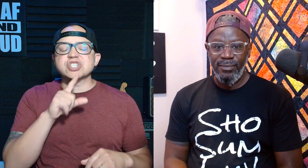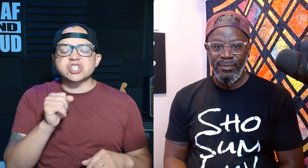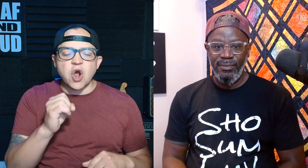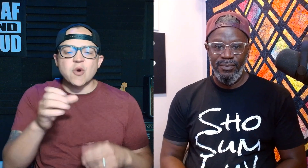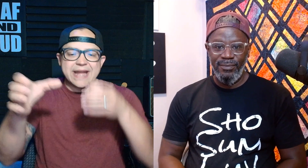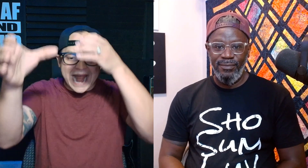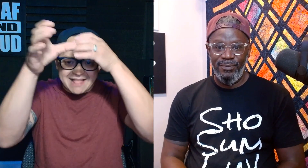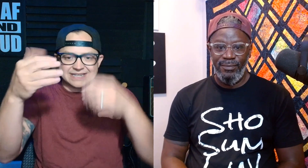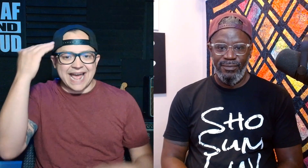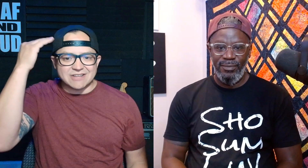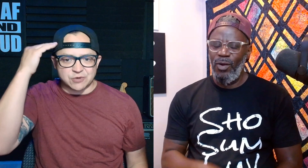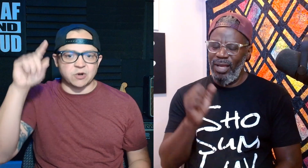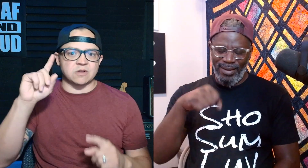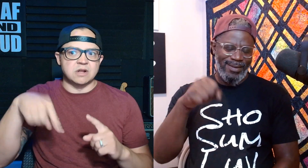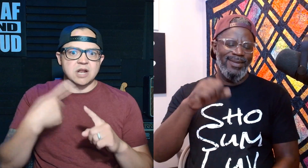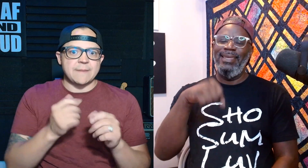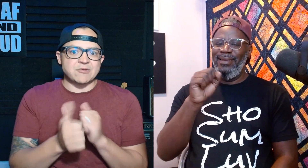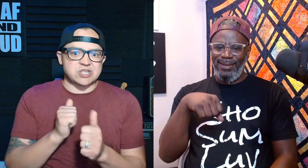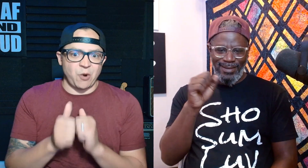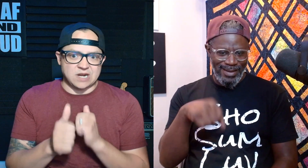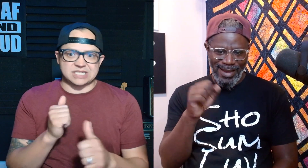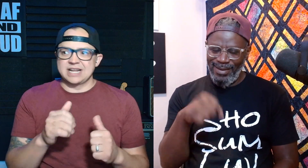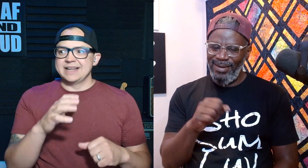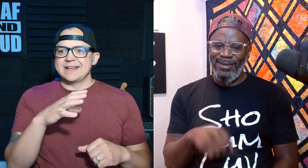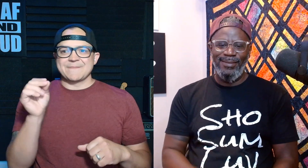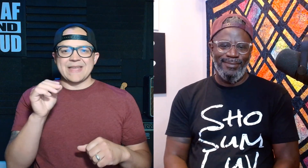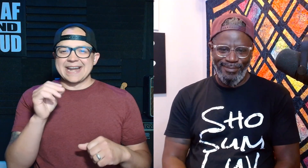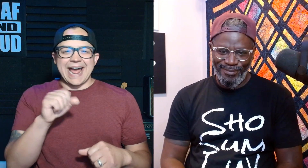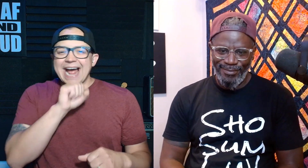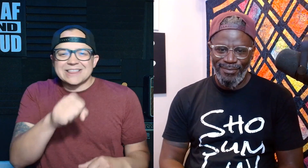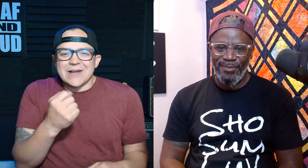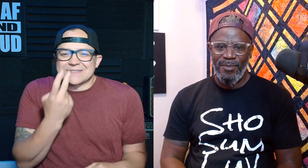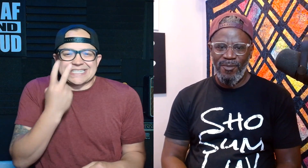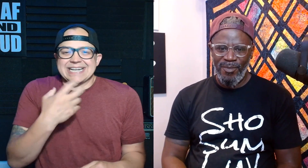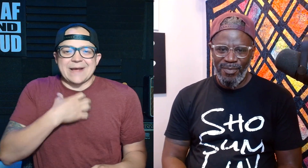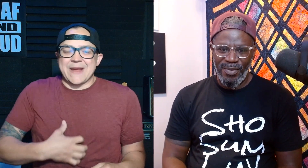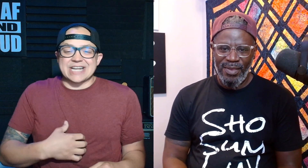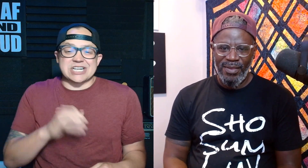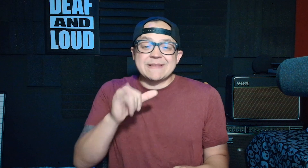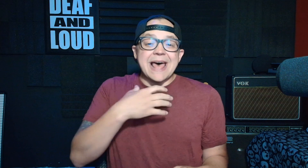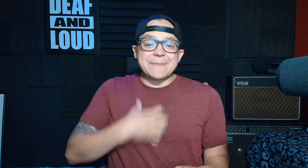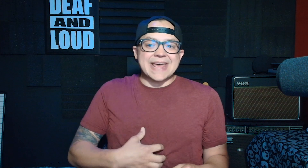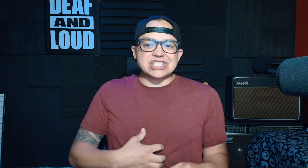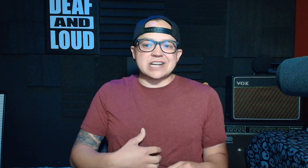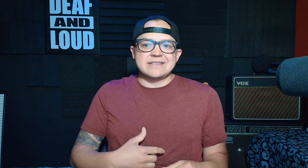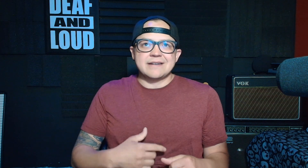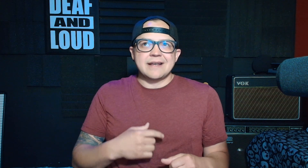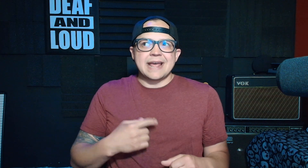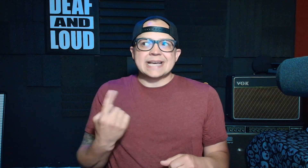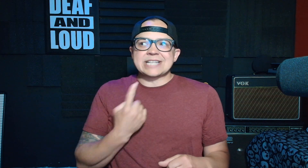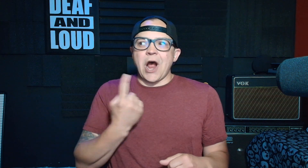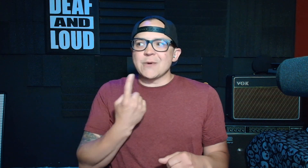that are so knowledgeable about sports. Yes. And I love seeing that passion. I mean, that